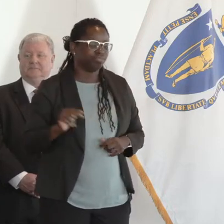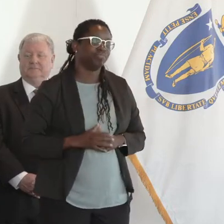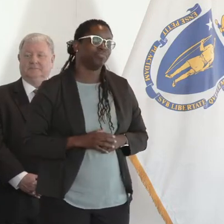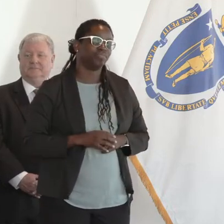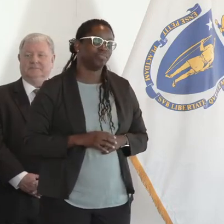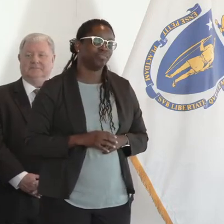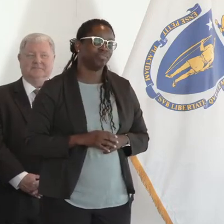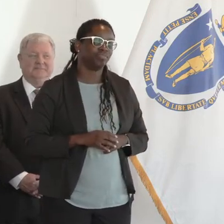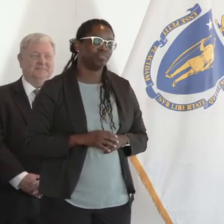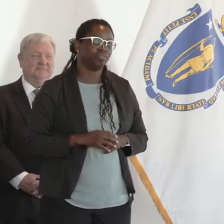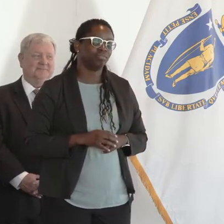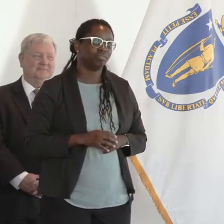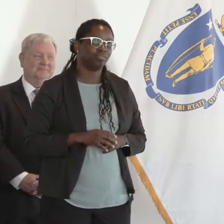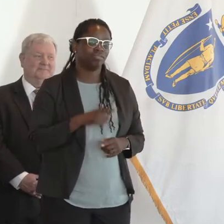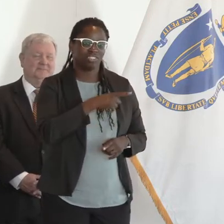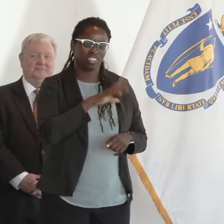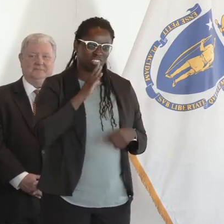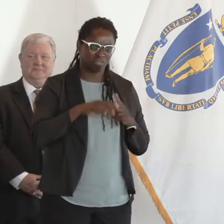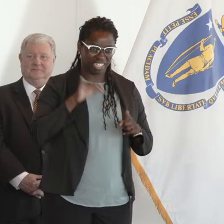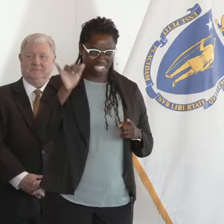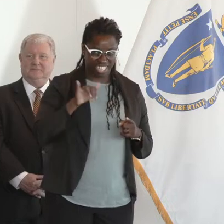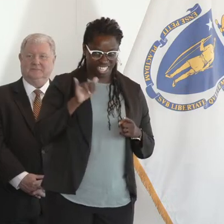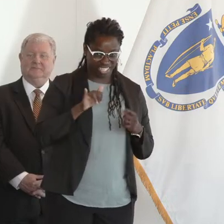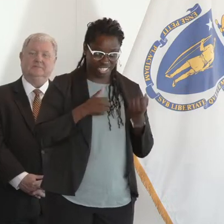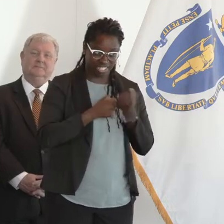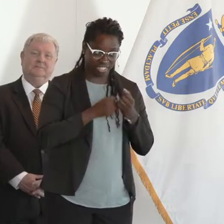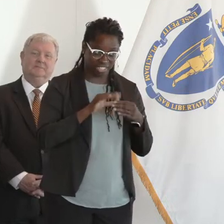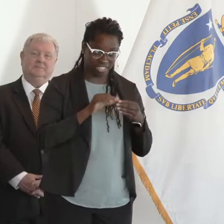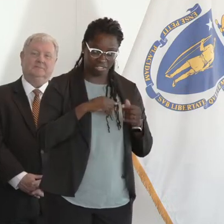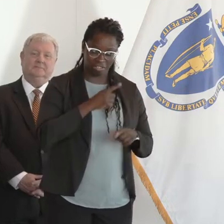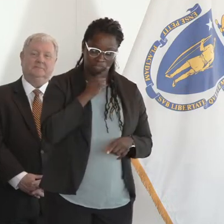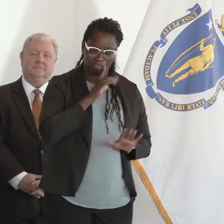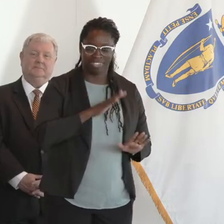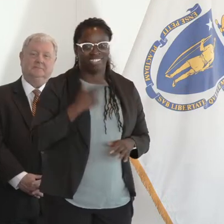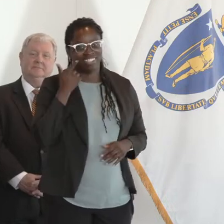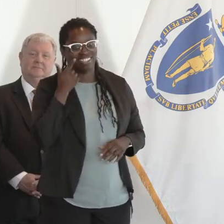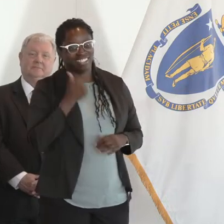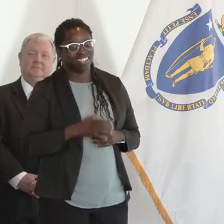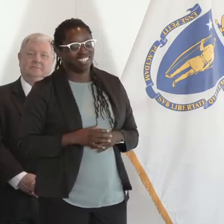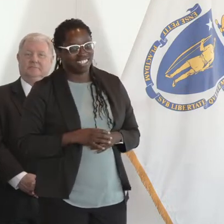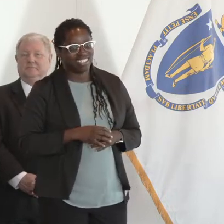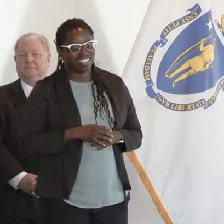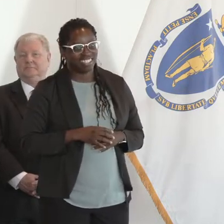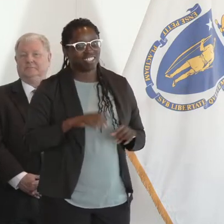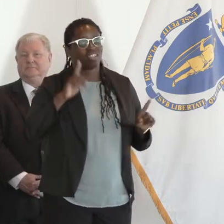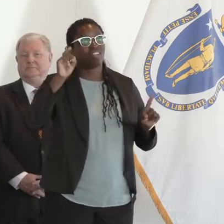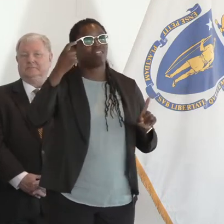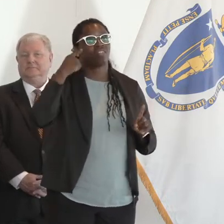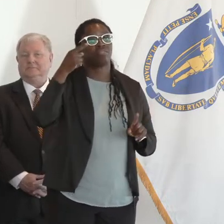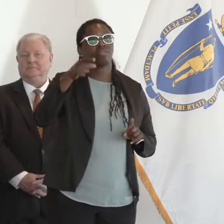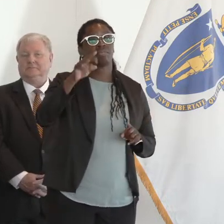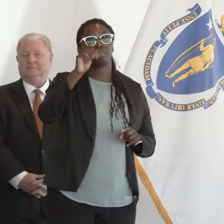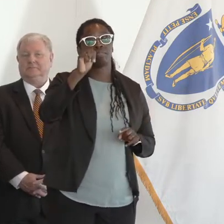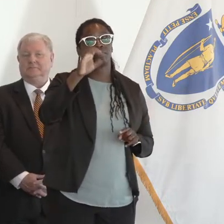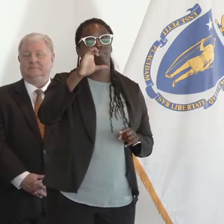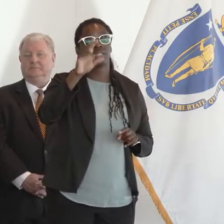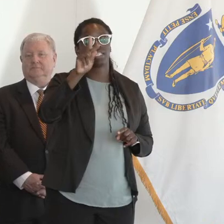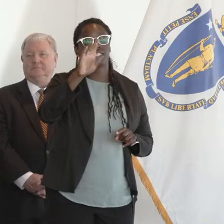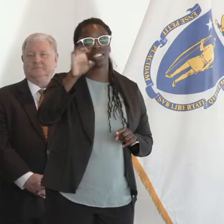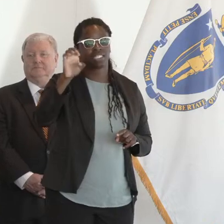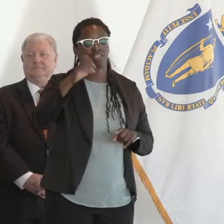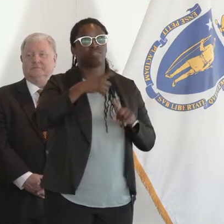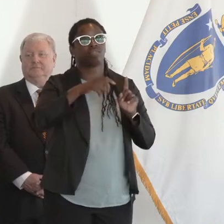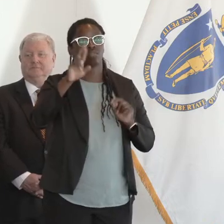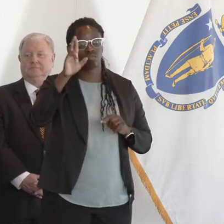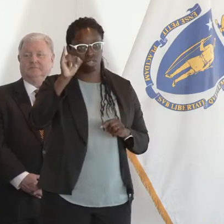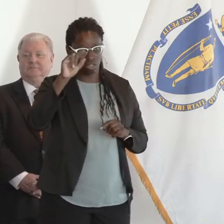fan. And Governor Dan McKee from Rhode Island, we really love the work and the partnership with Rhode